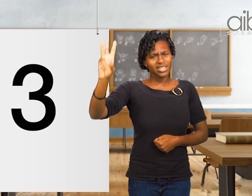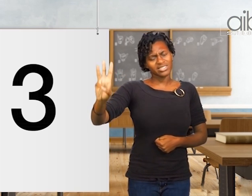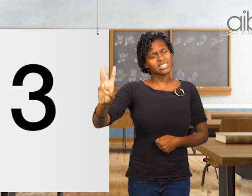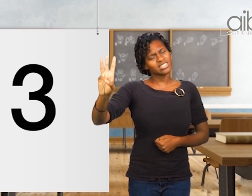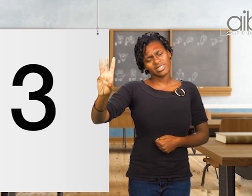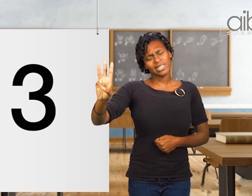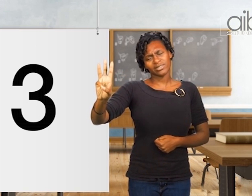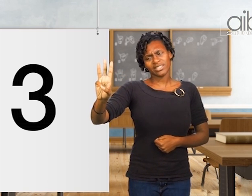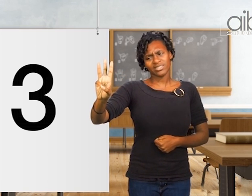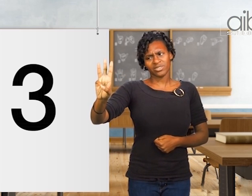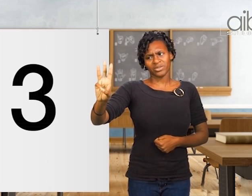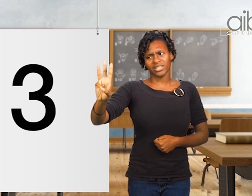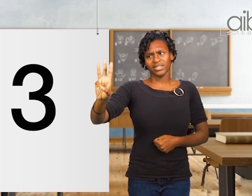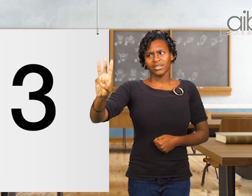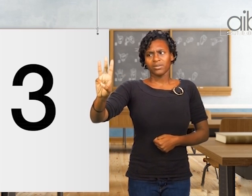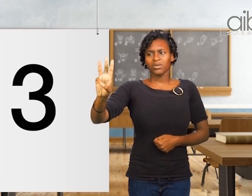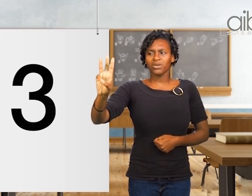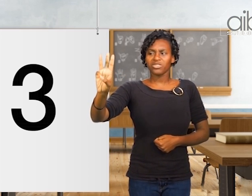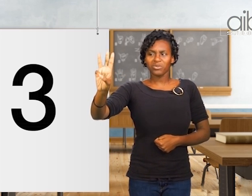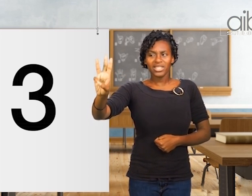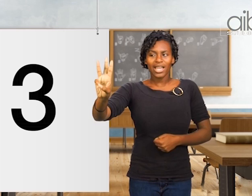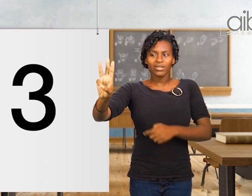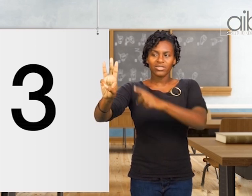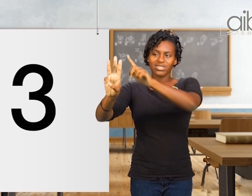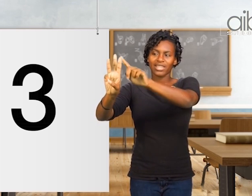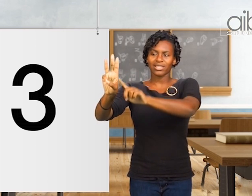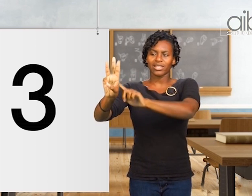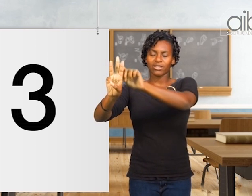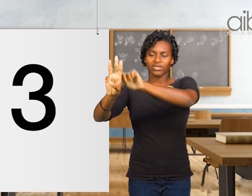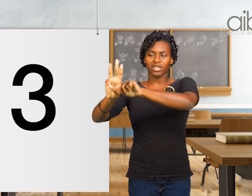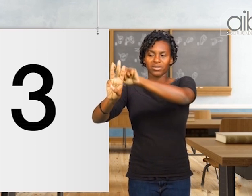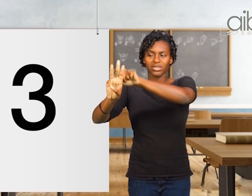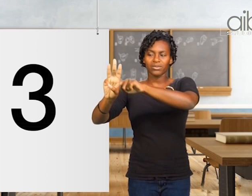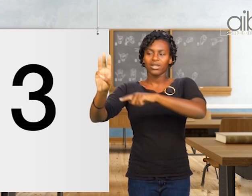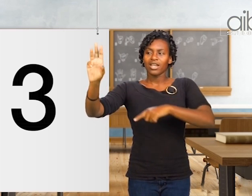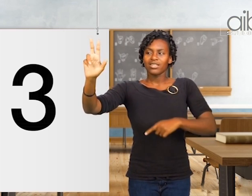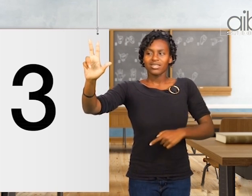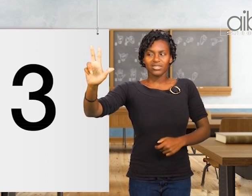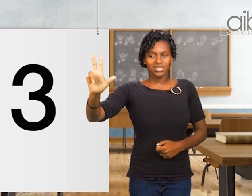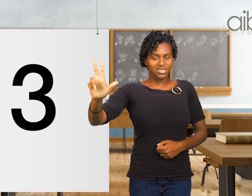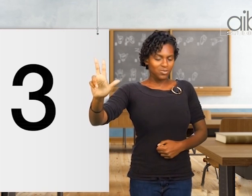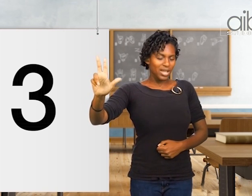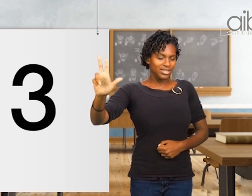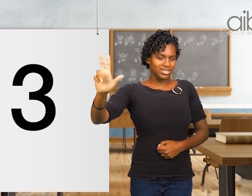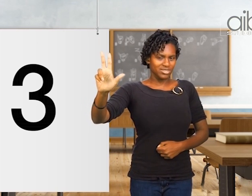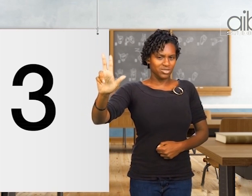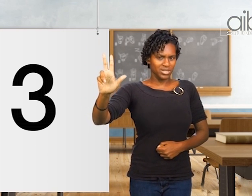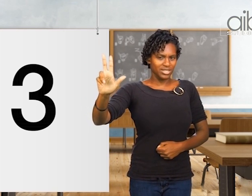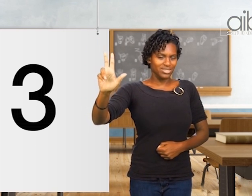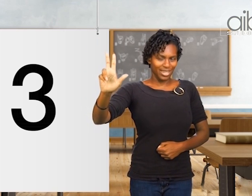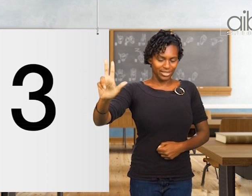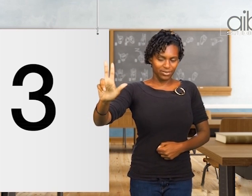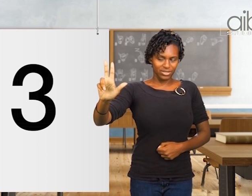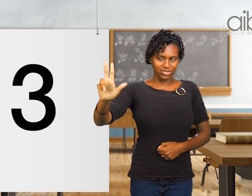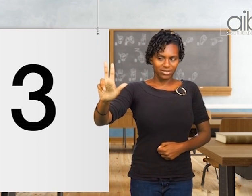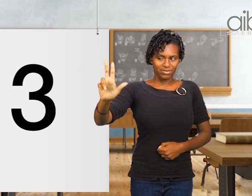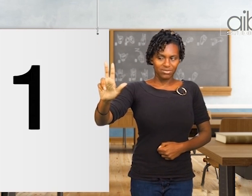is this 3? Well, 3 kind of looks like the letter W. So this is why this is 3 in sign language. So you